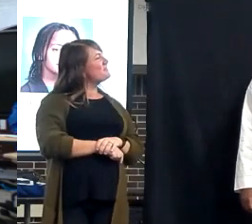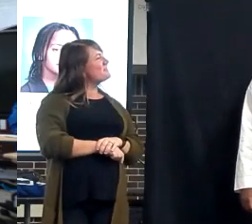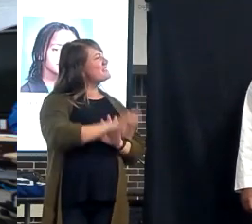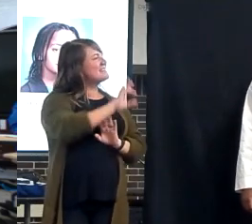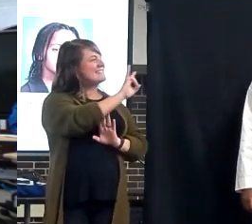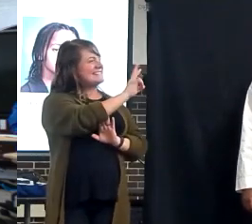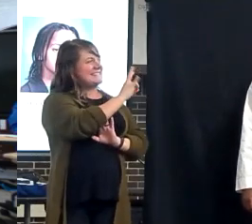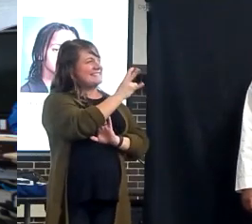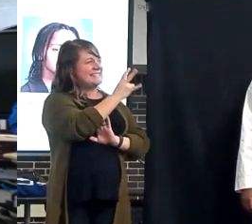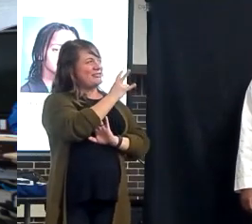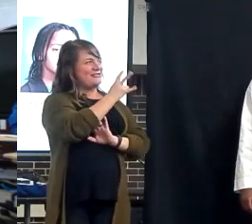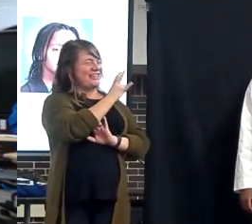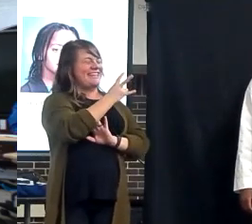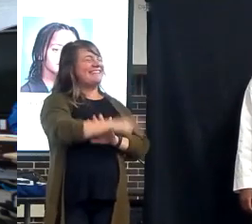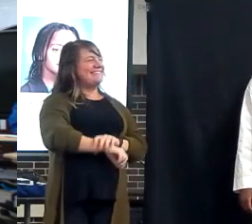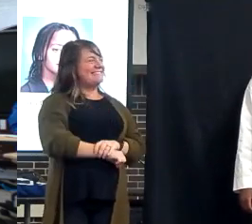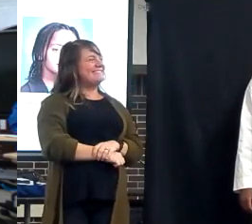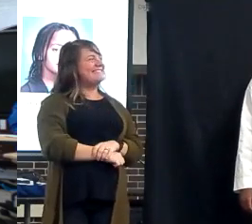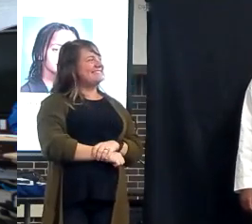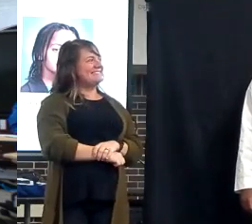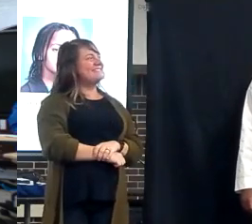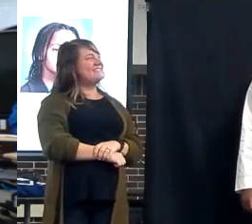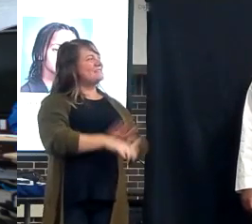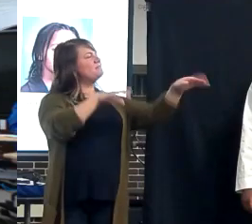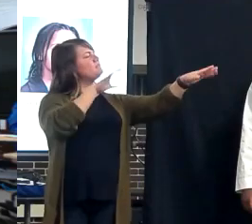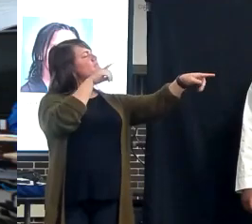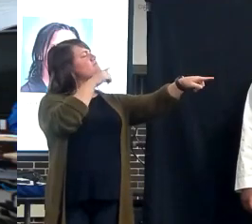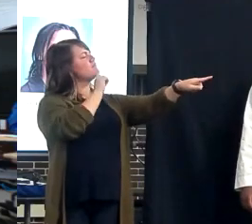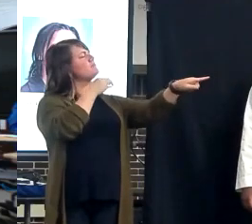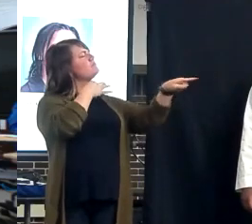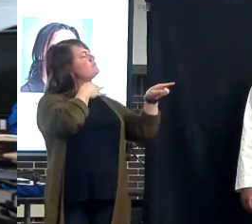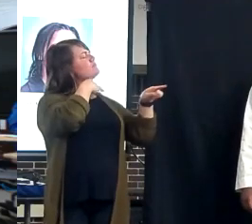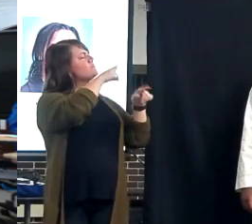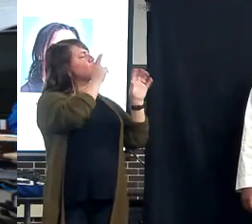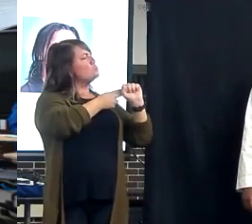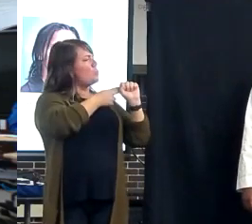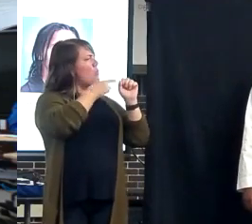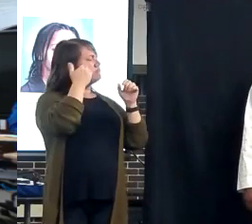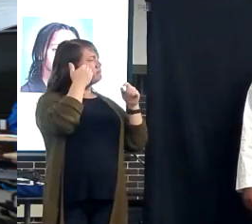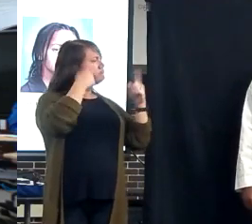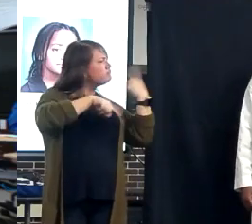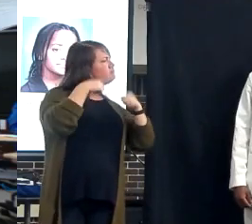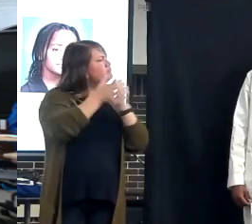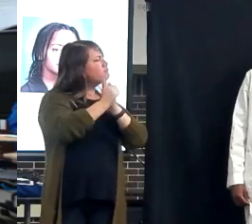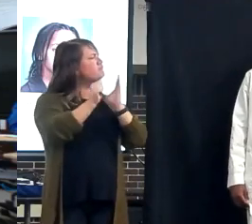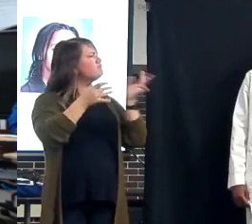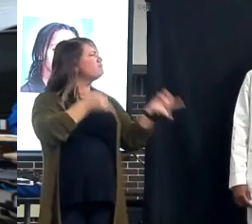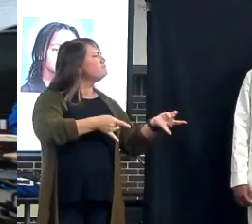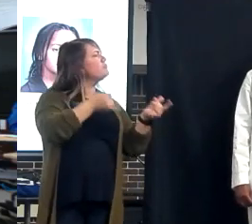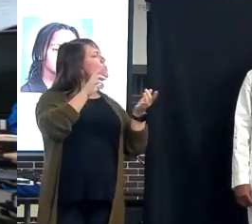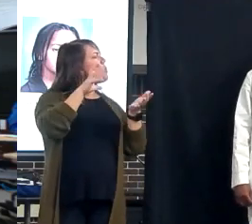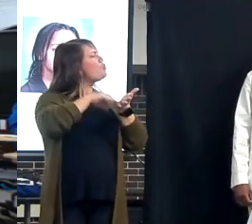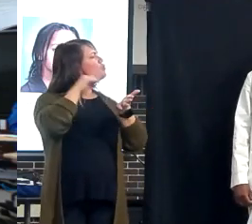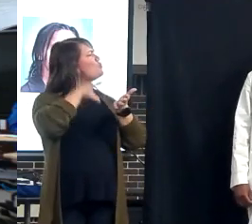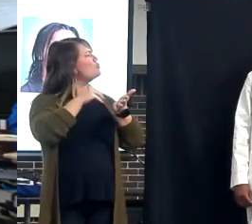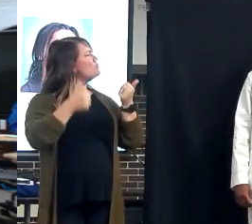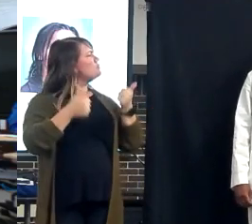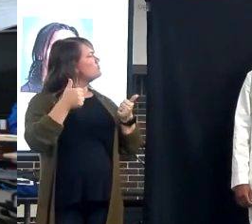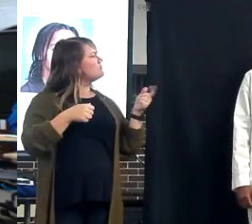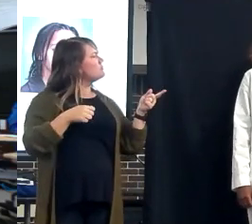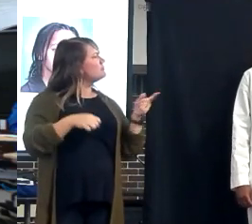years. I can't remember the specific year I joined, but I was in the 7th grade. Yeah, it was 7th grade. But where were